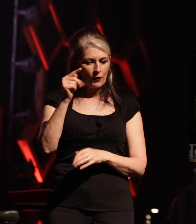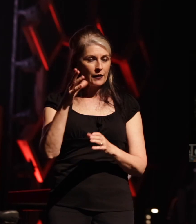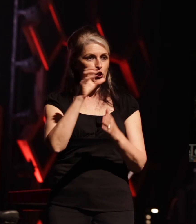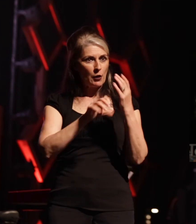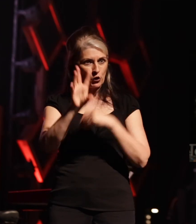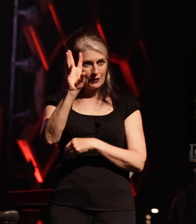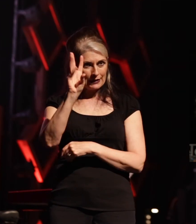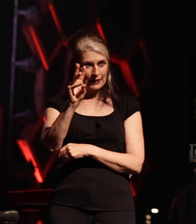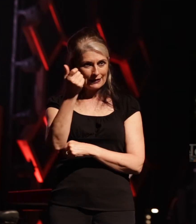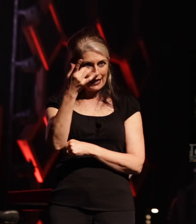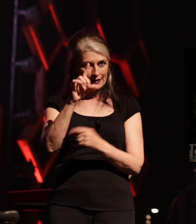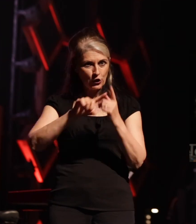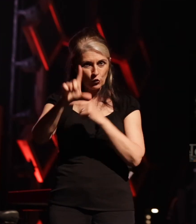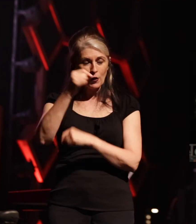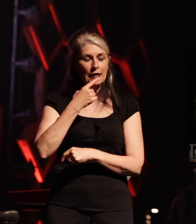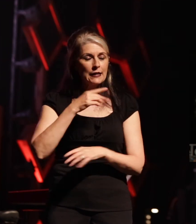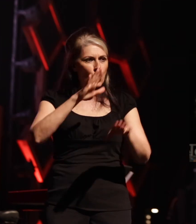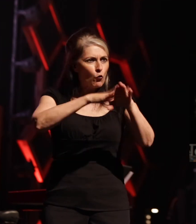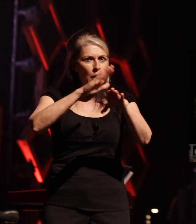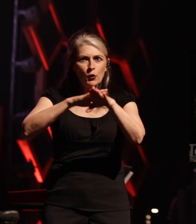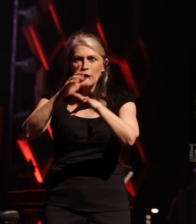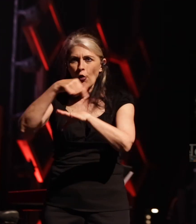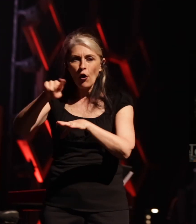are participating in sexual